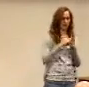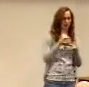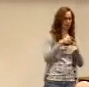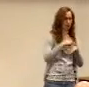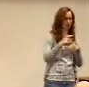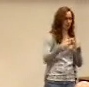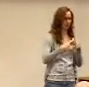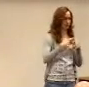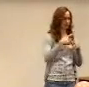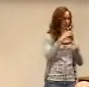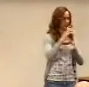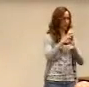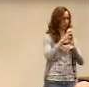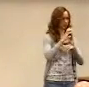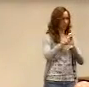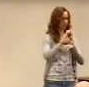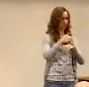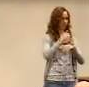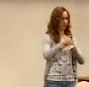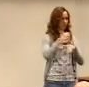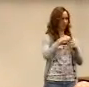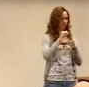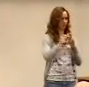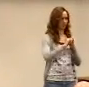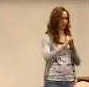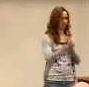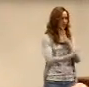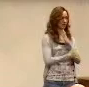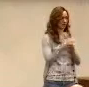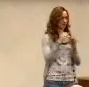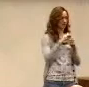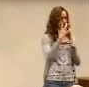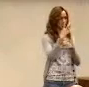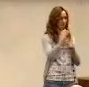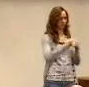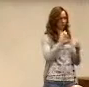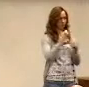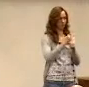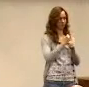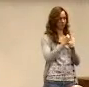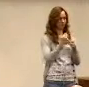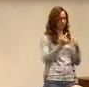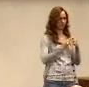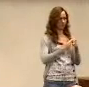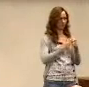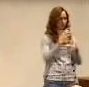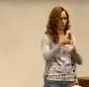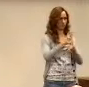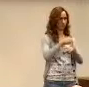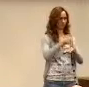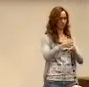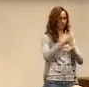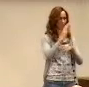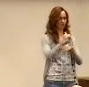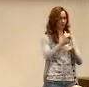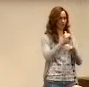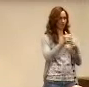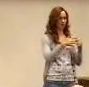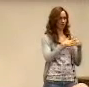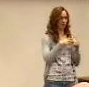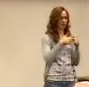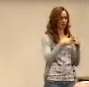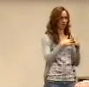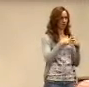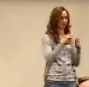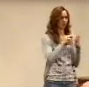first church plant by Churches of Christ in that country in over 17 years, and it was the first plant by American missionaries in, I believe,